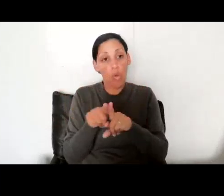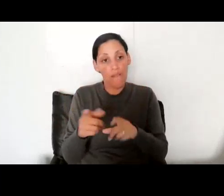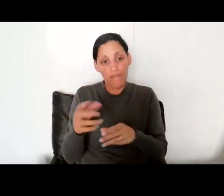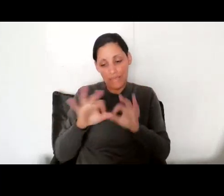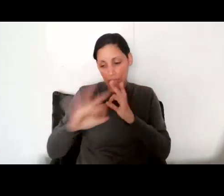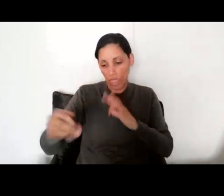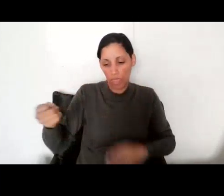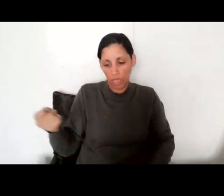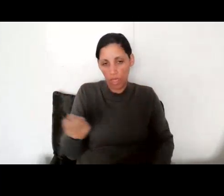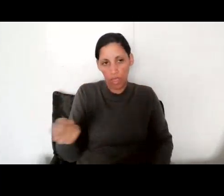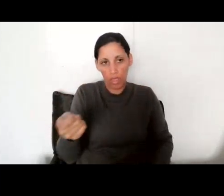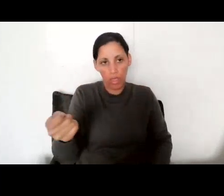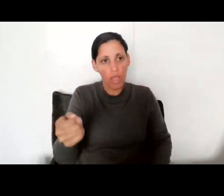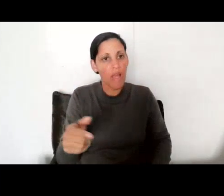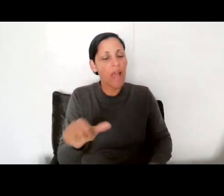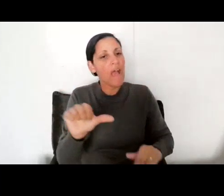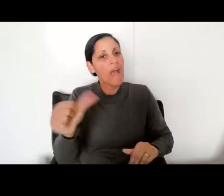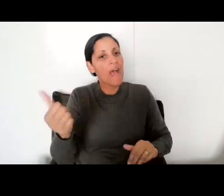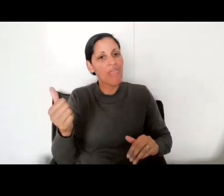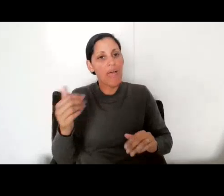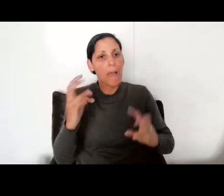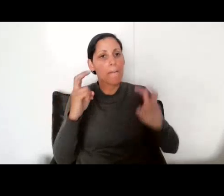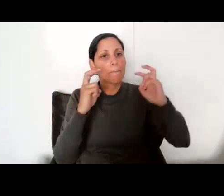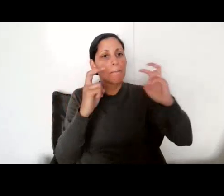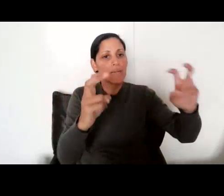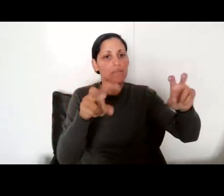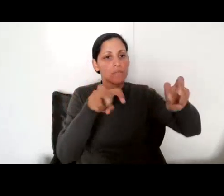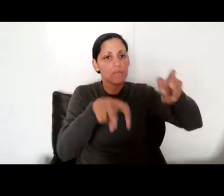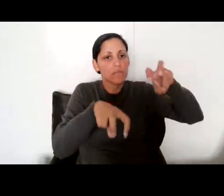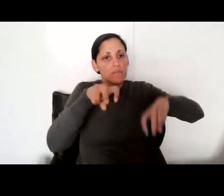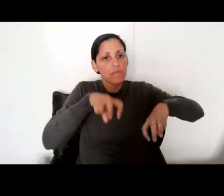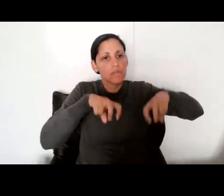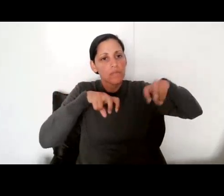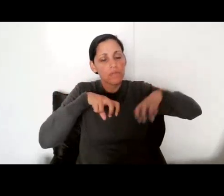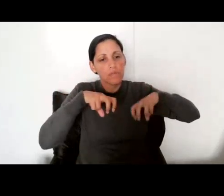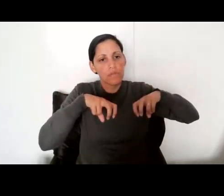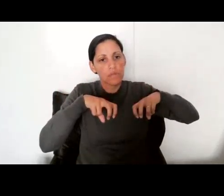in the bus, and then not really, they were sitting